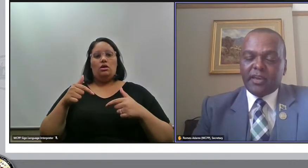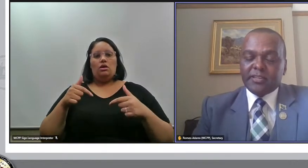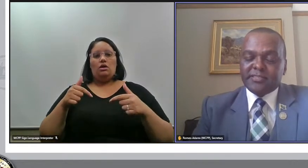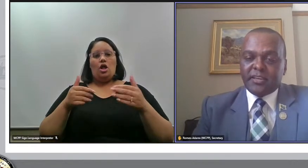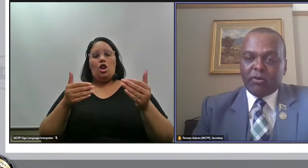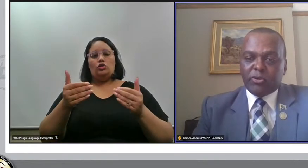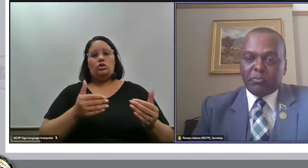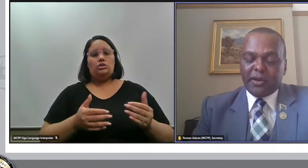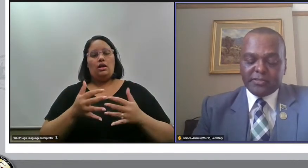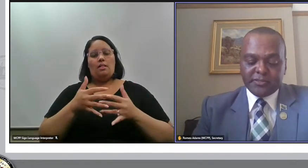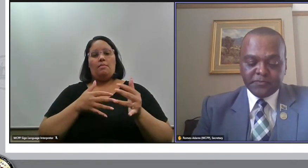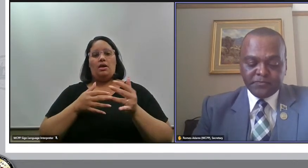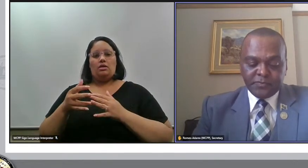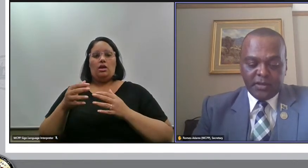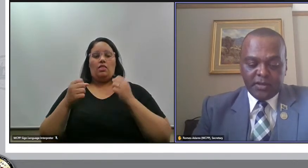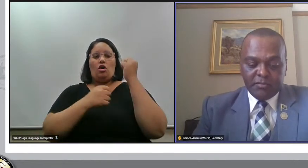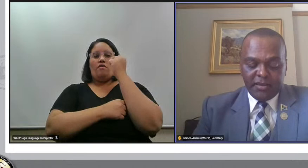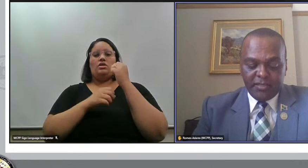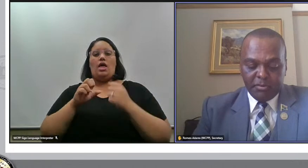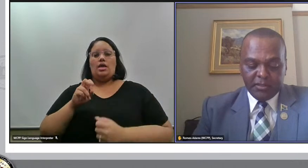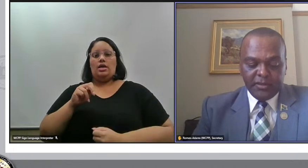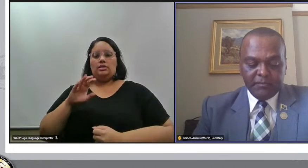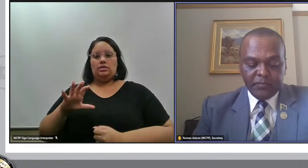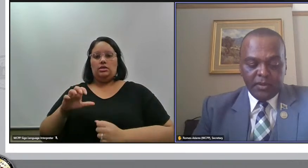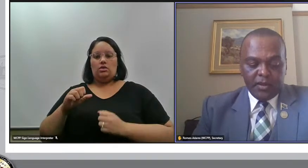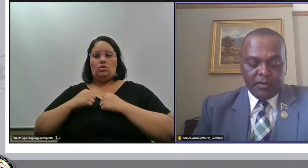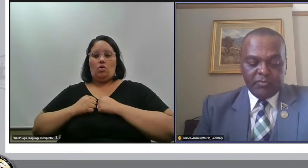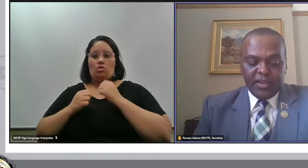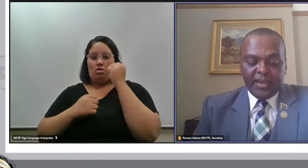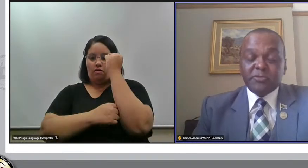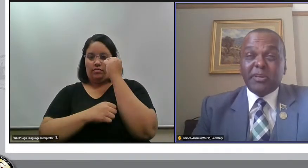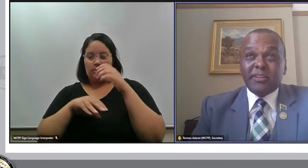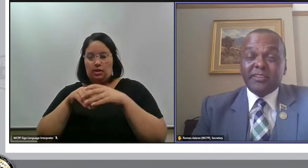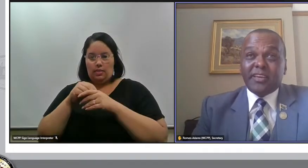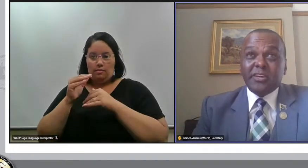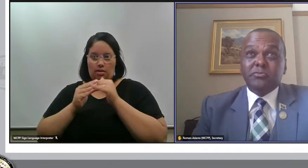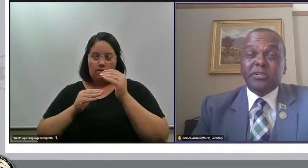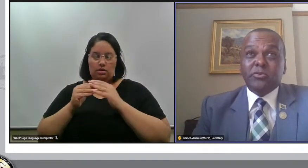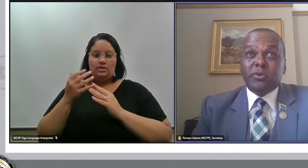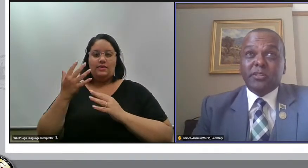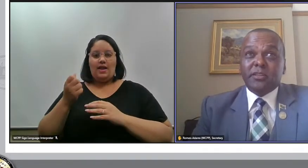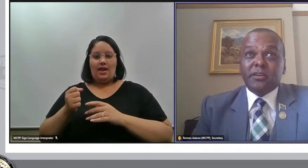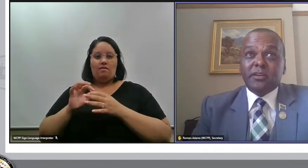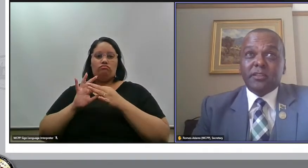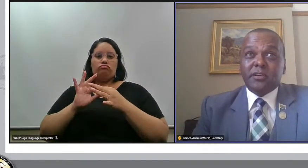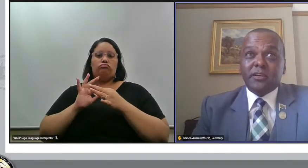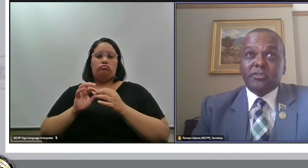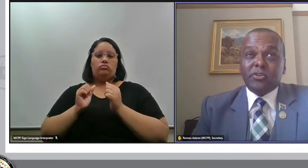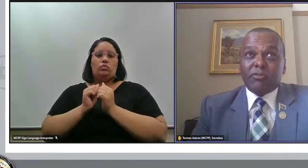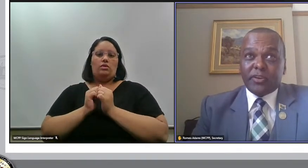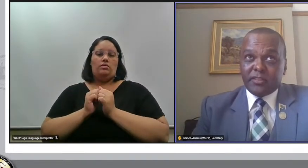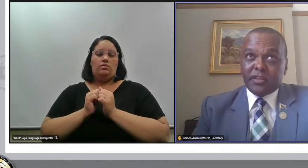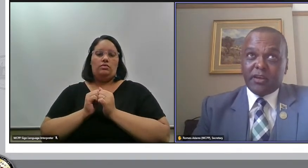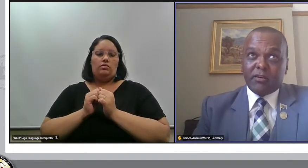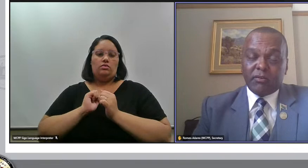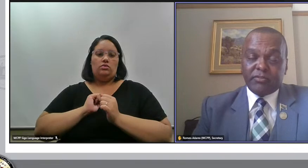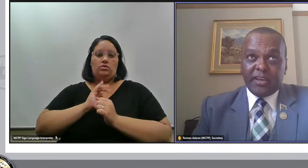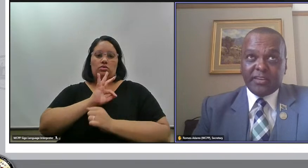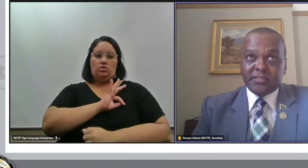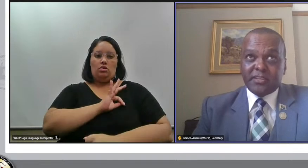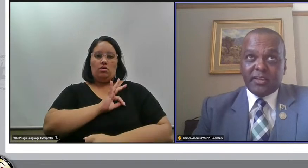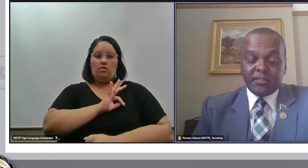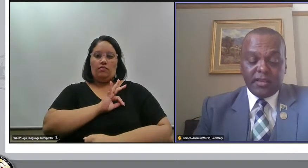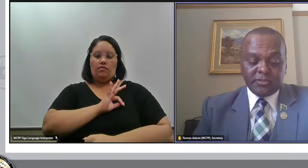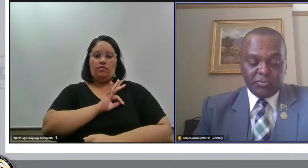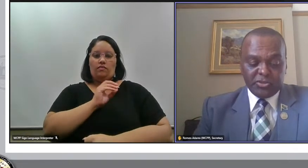the ANC occupies in the building. There has been engagement with the staff of